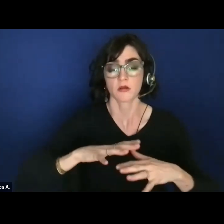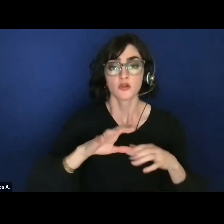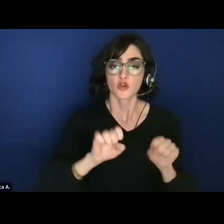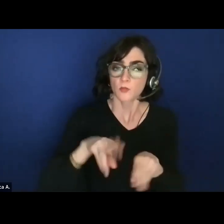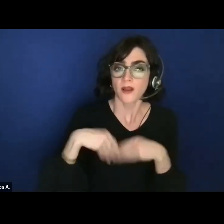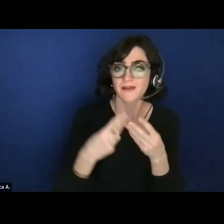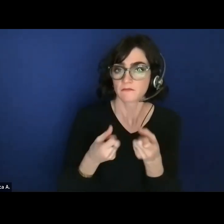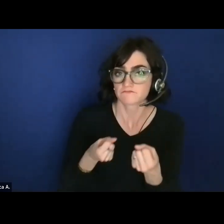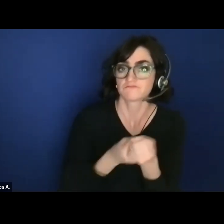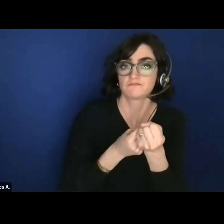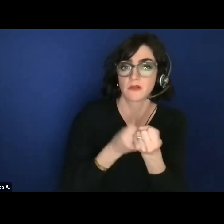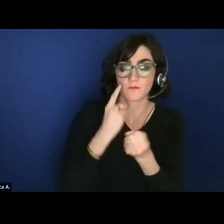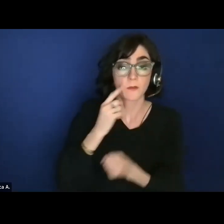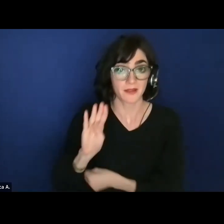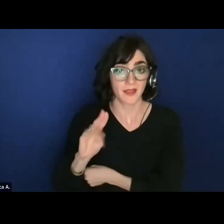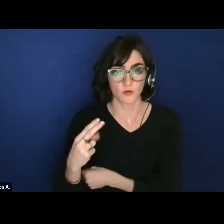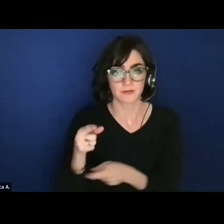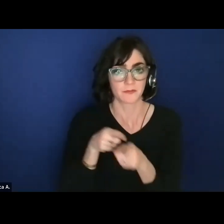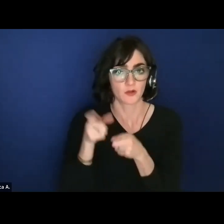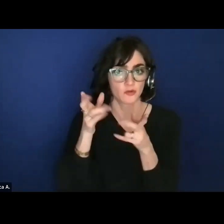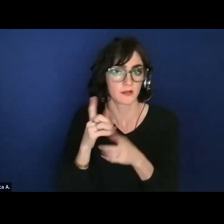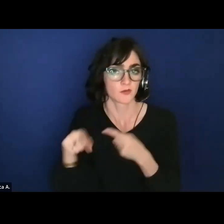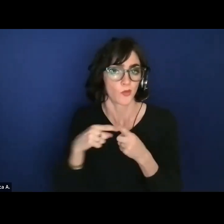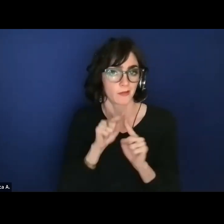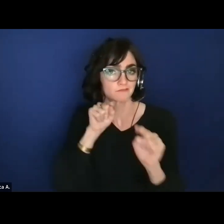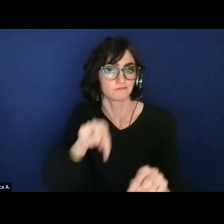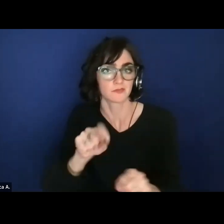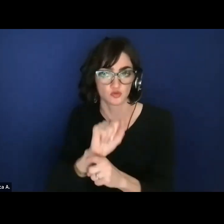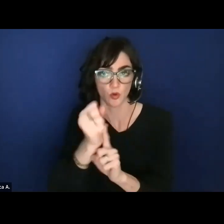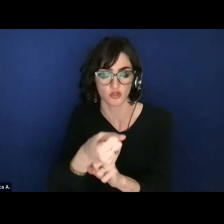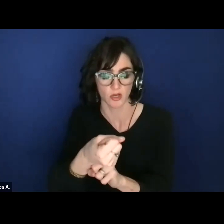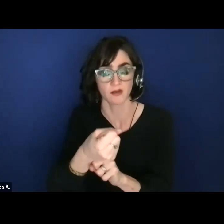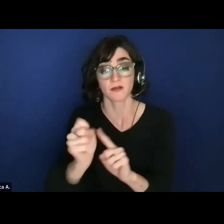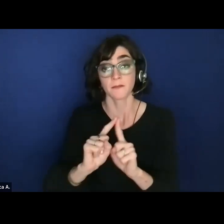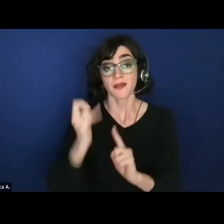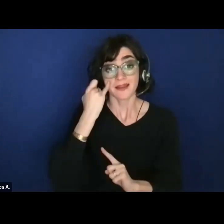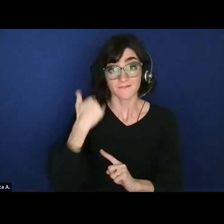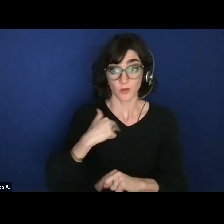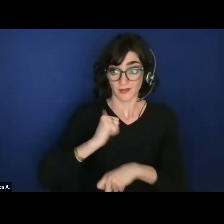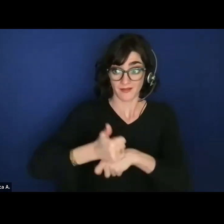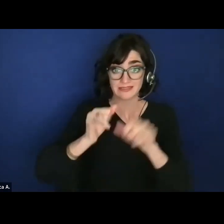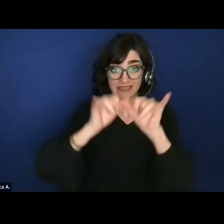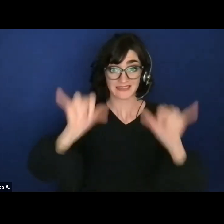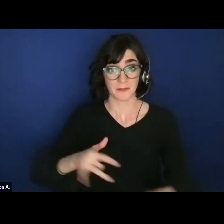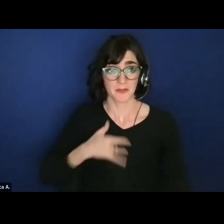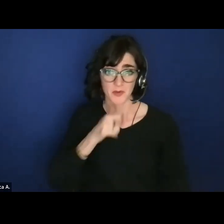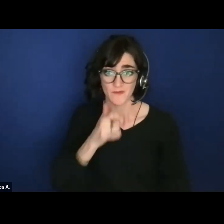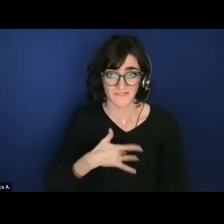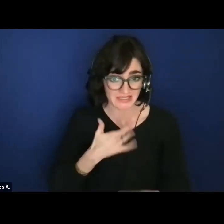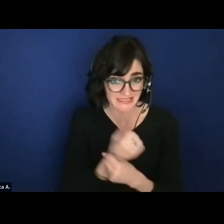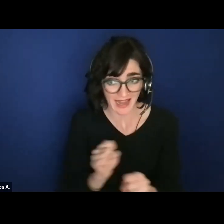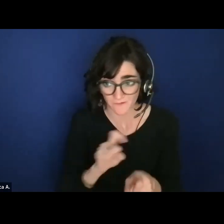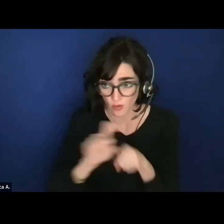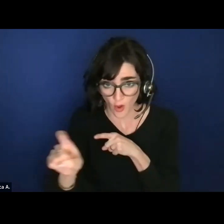professional. But again, I just, you know, if we create a system where people don't feel safe calling, I just feel like we've kind of defeated